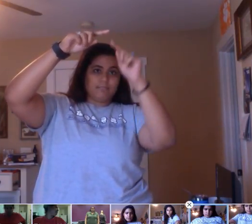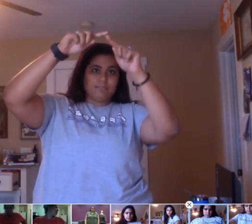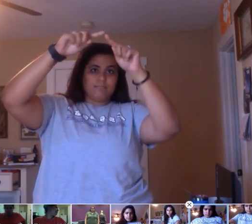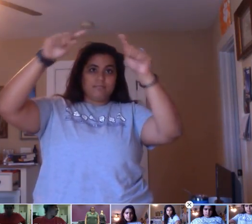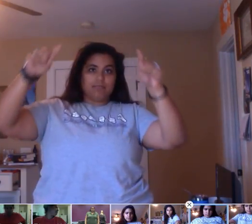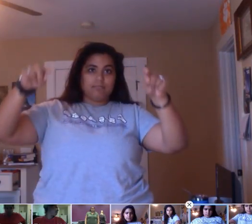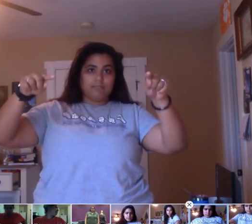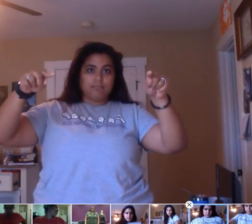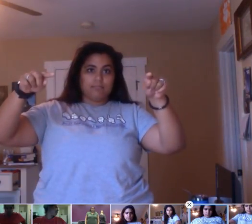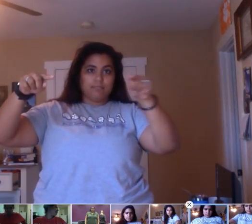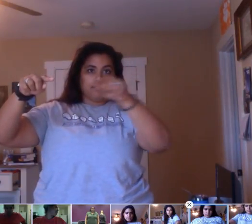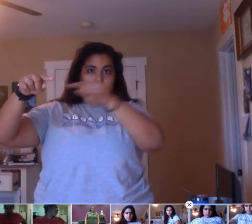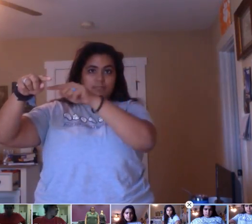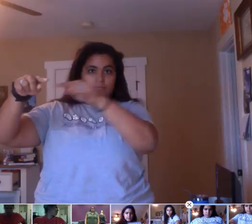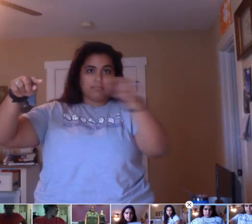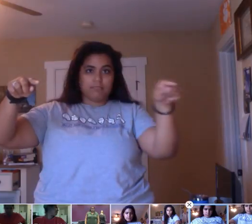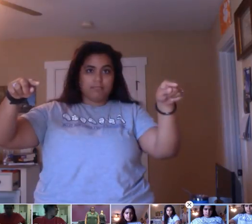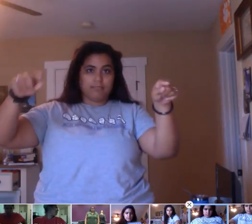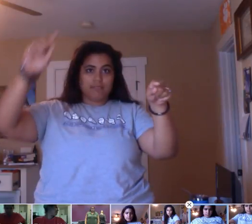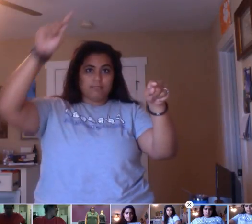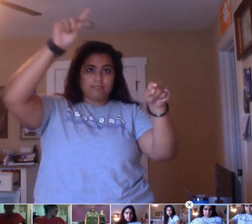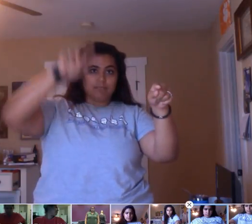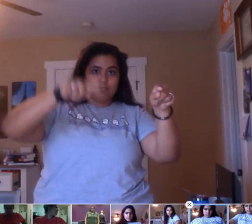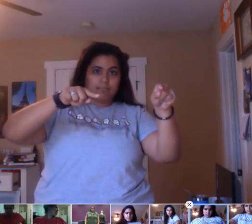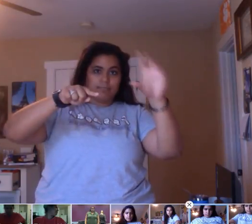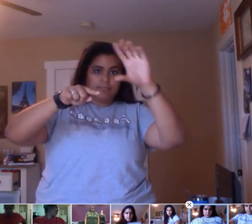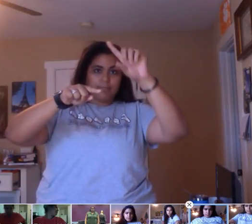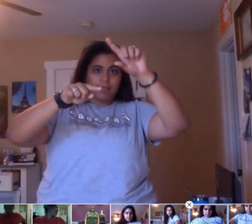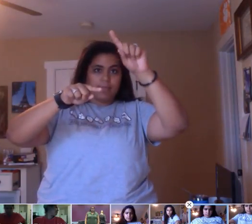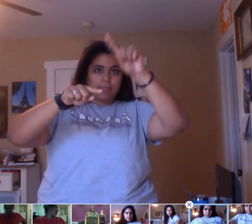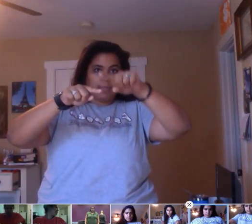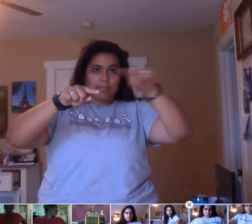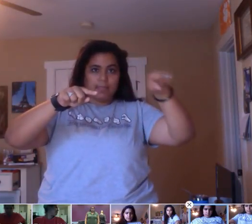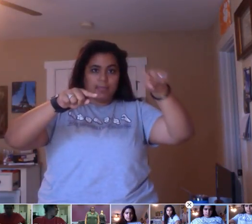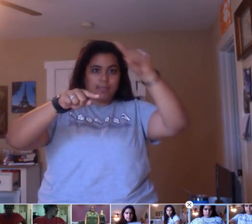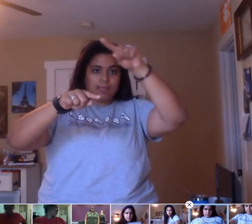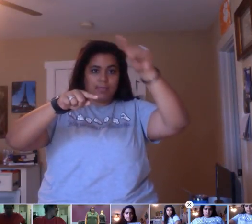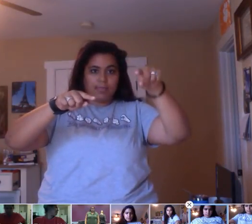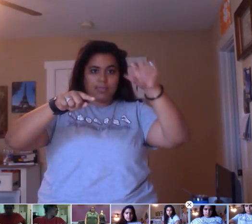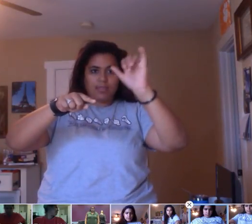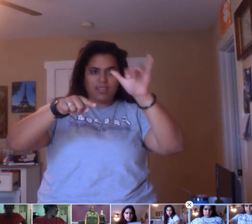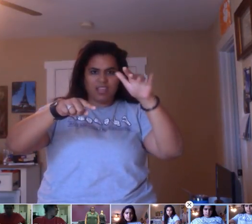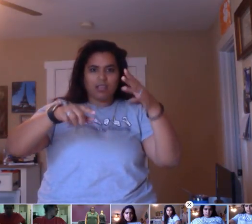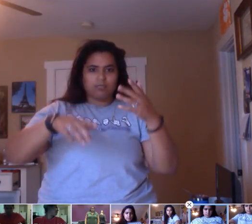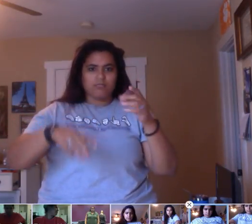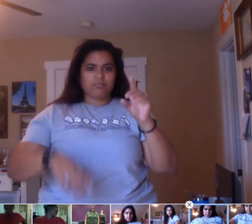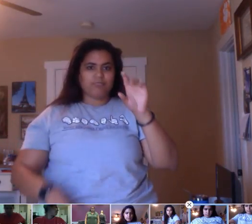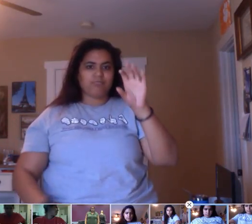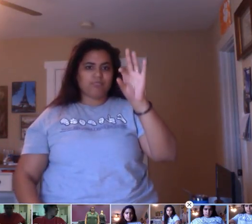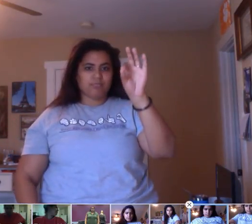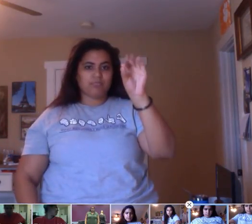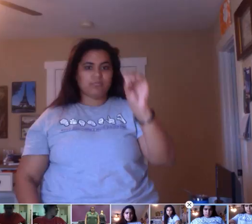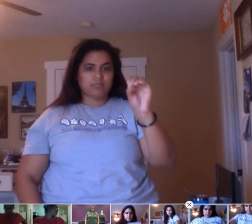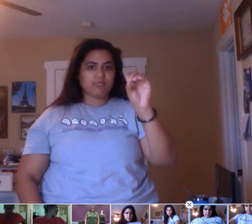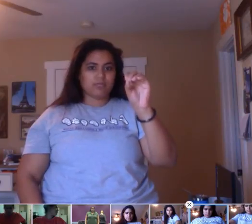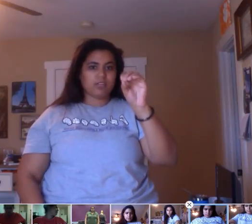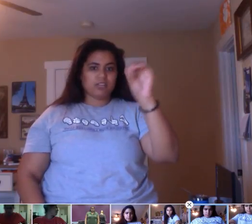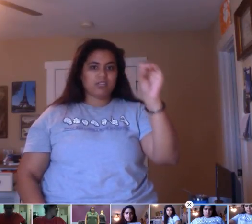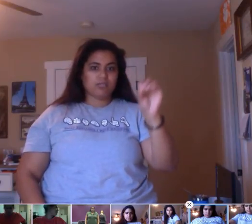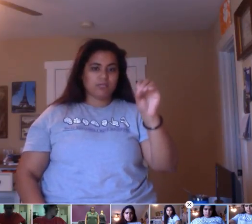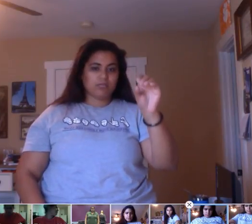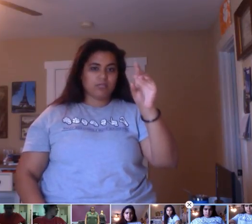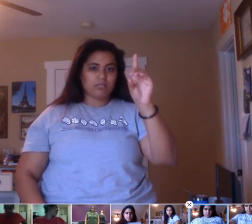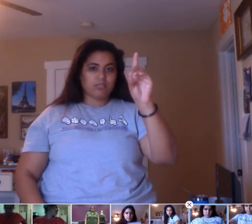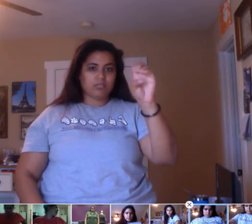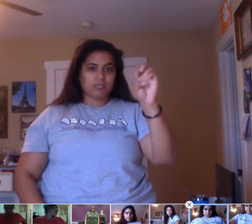you only take a quarter of it, that's going to be a 90-degree angle right there, like we talked about before.